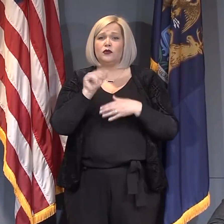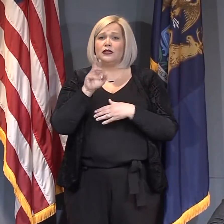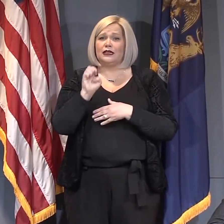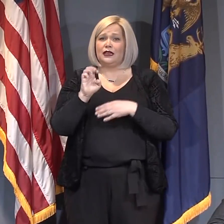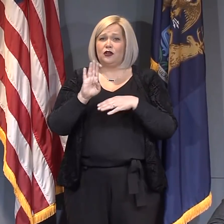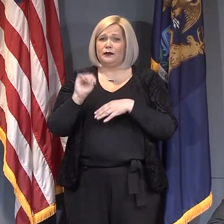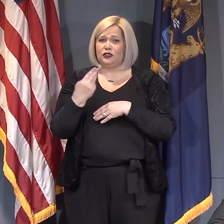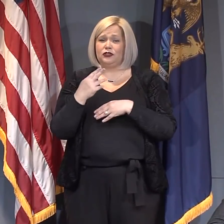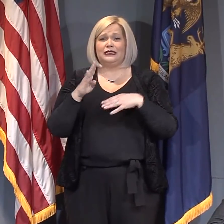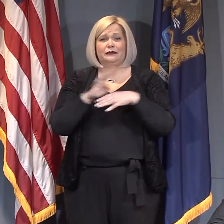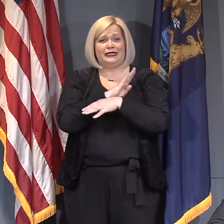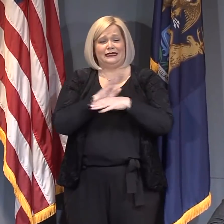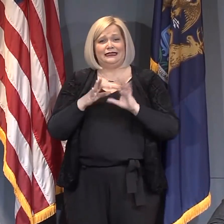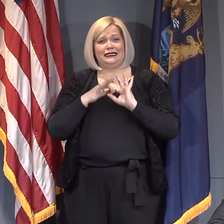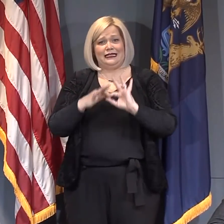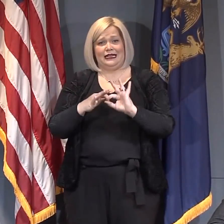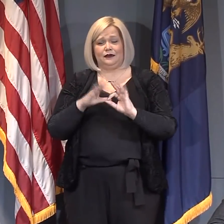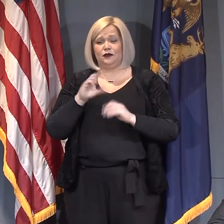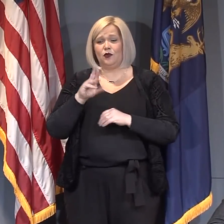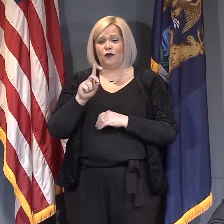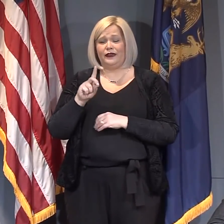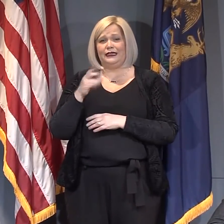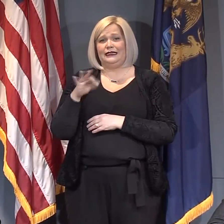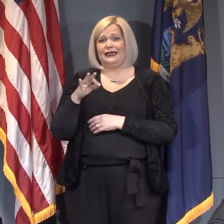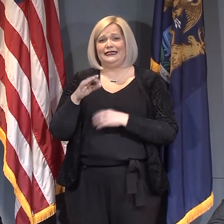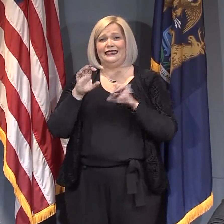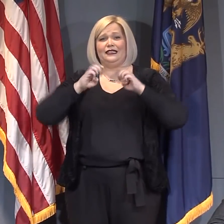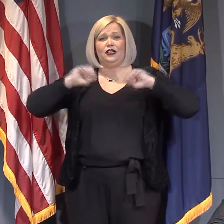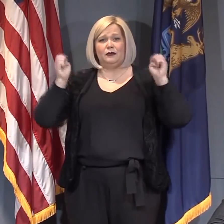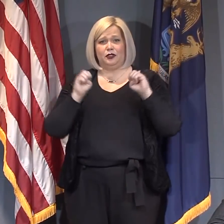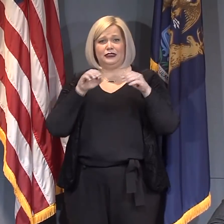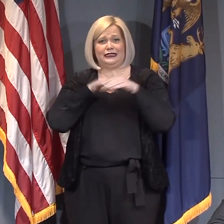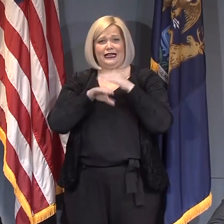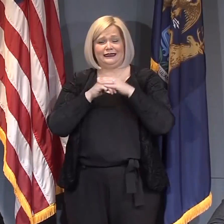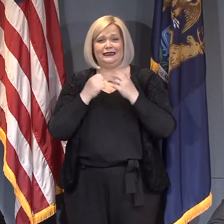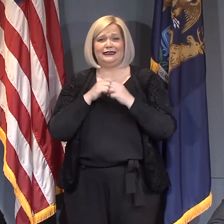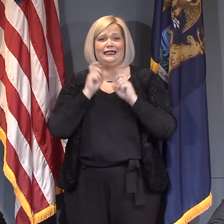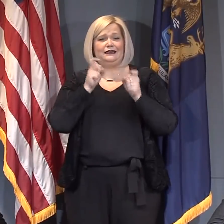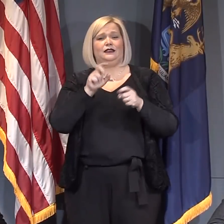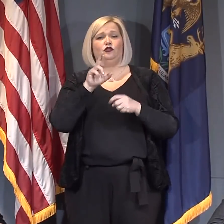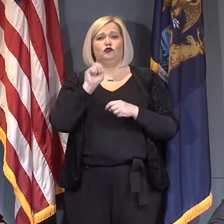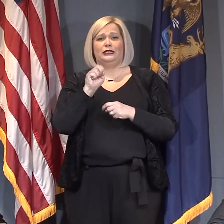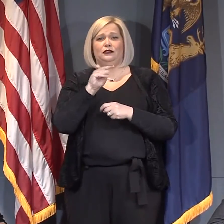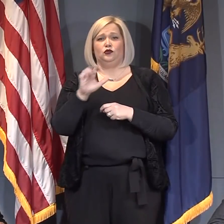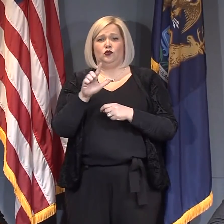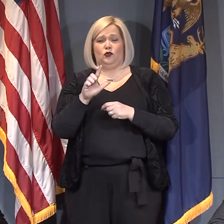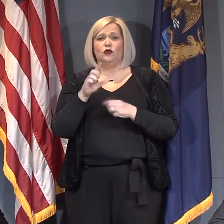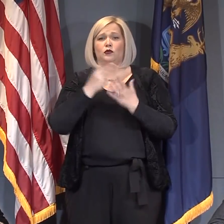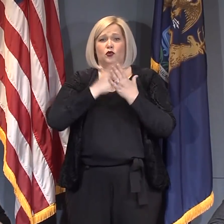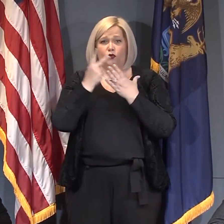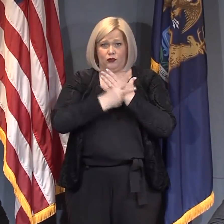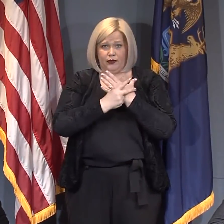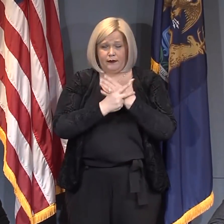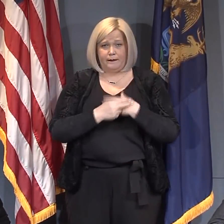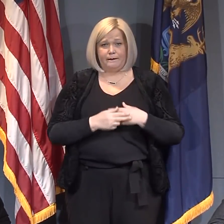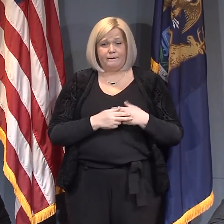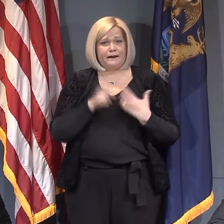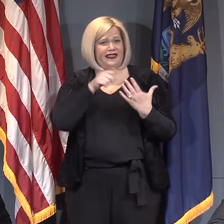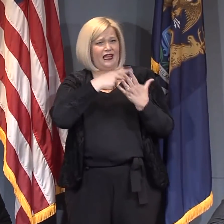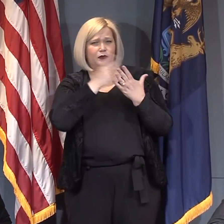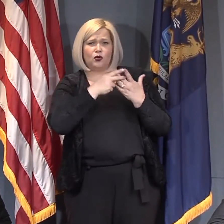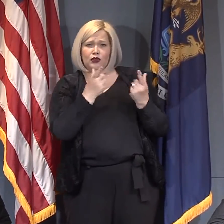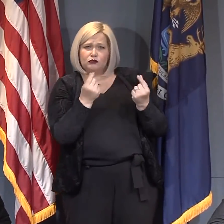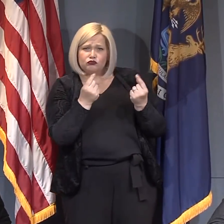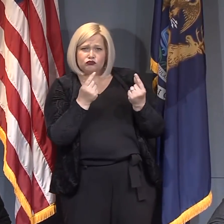Business Connect COVID-19 Emergency Access and Retooling Grants Program. This program is